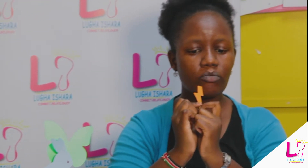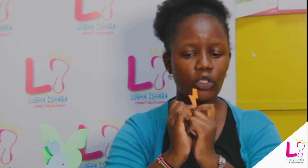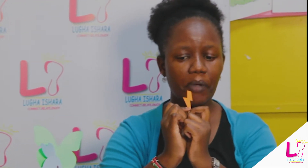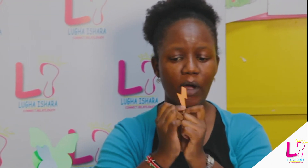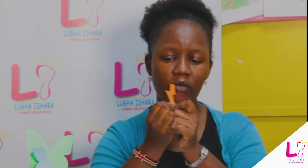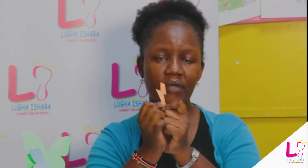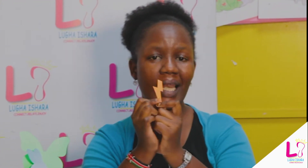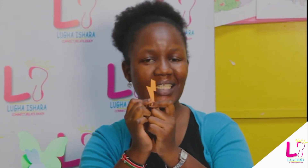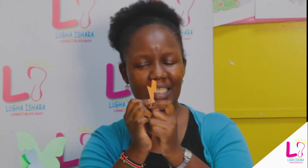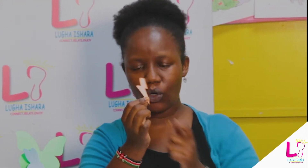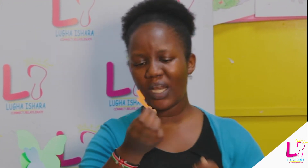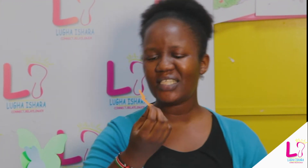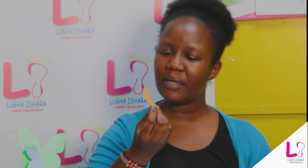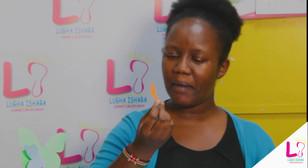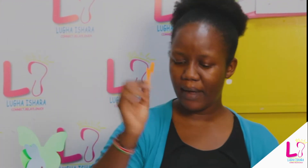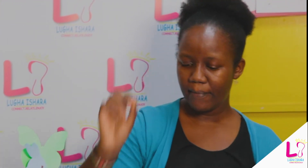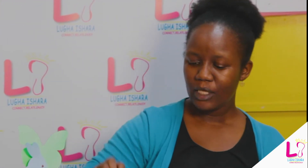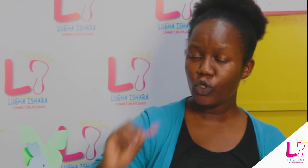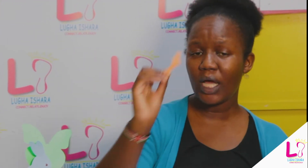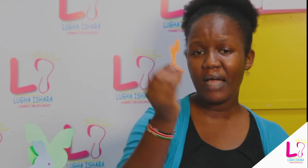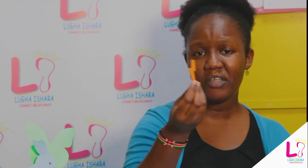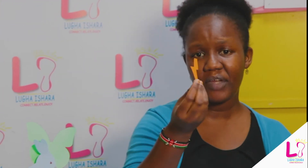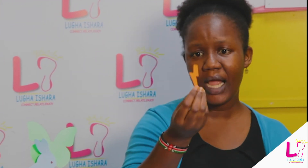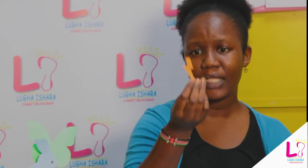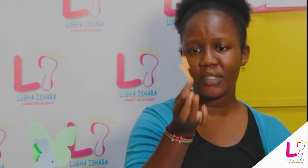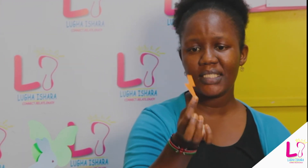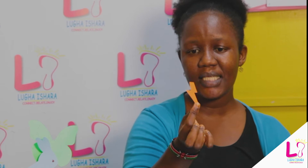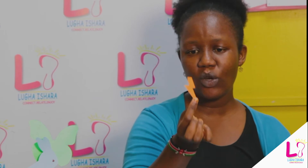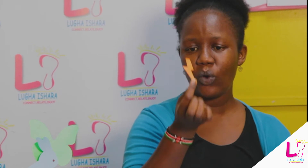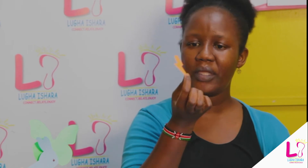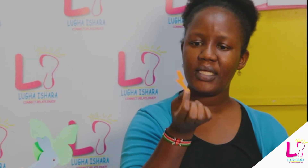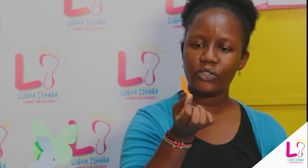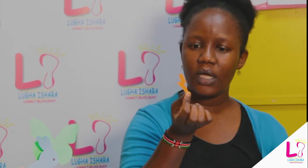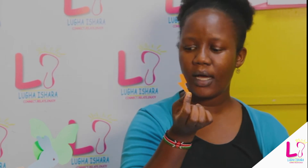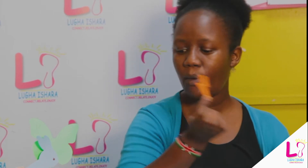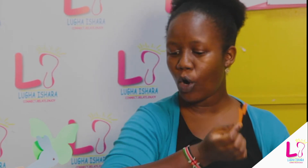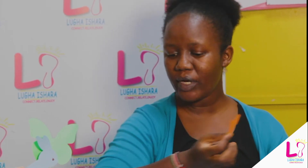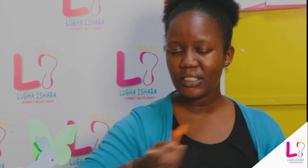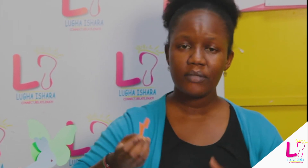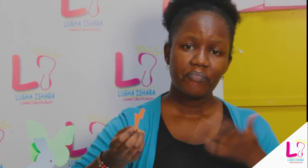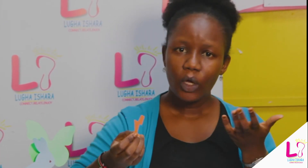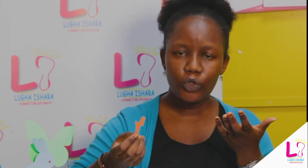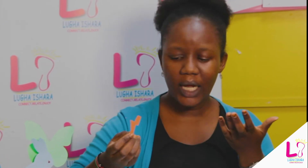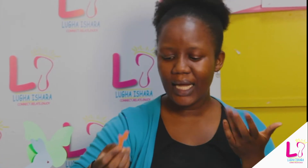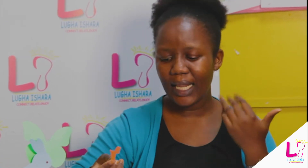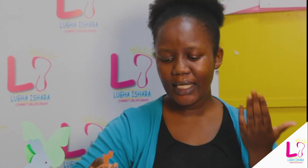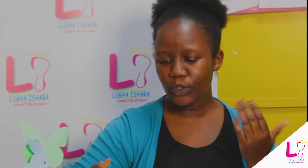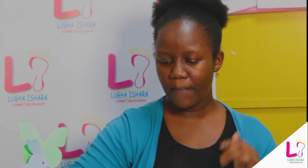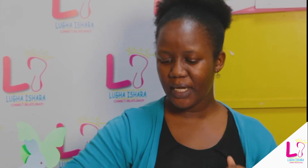paper of lightning or lightning paper. So you can have different colors, whether it's yellow, whether it's orange. You can color it, you can paint